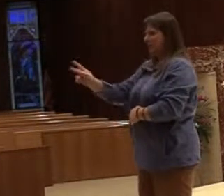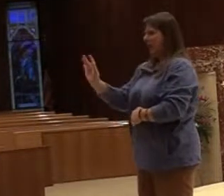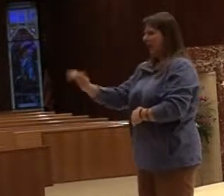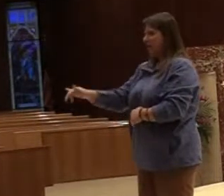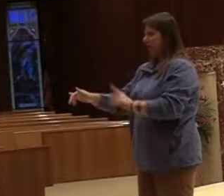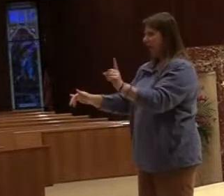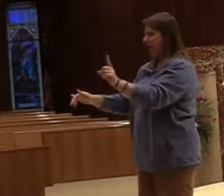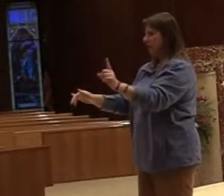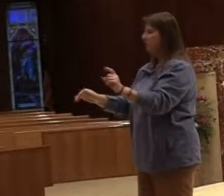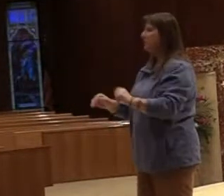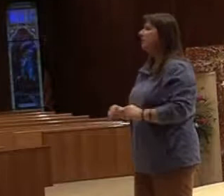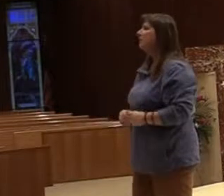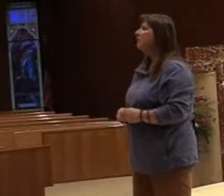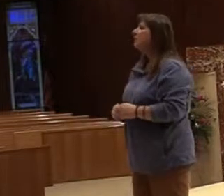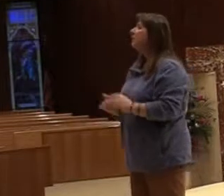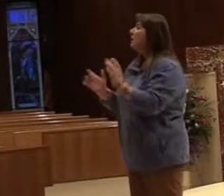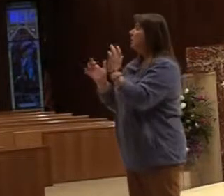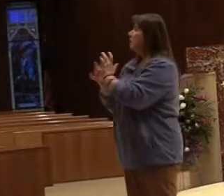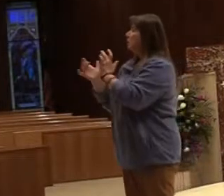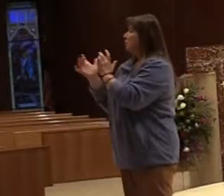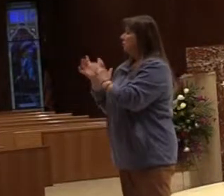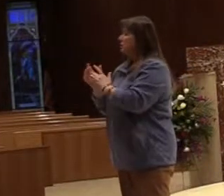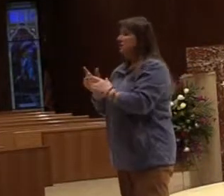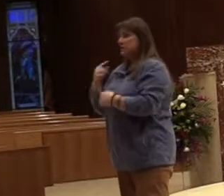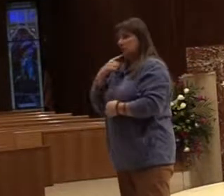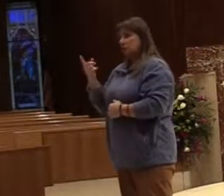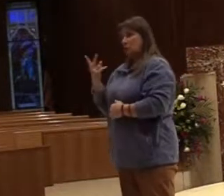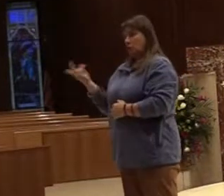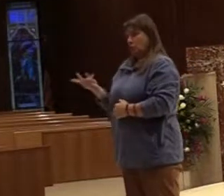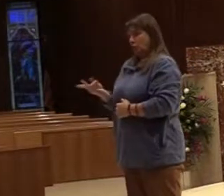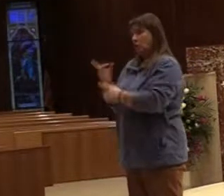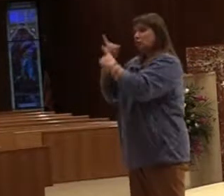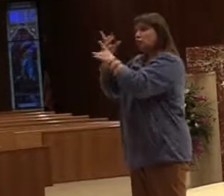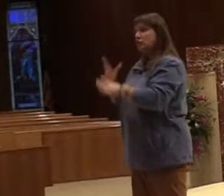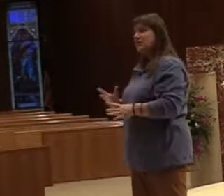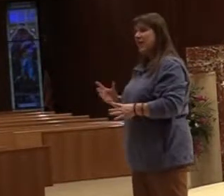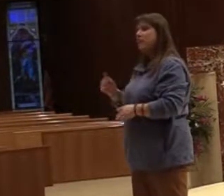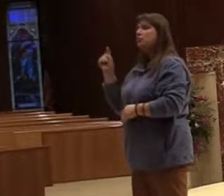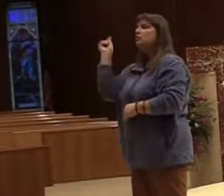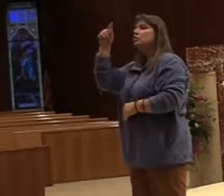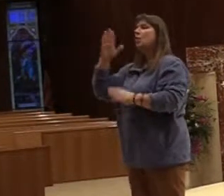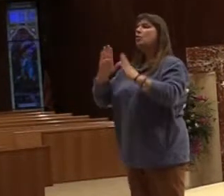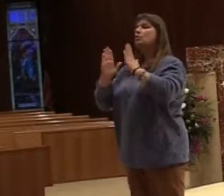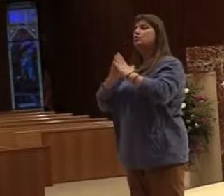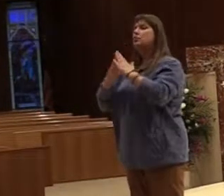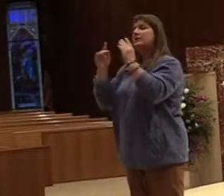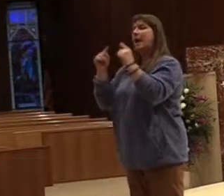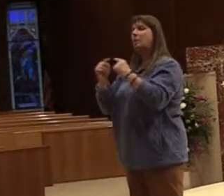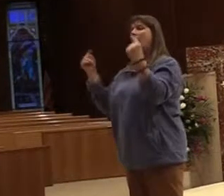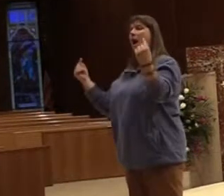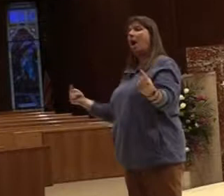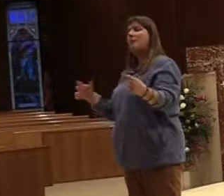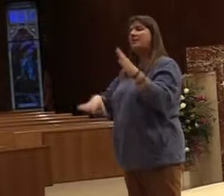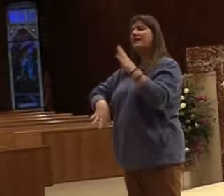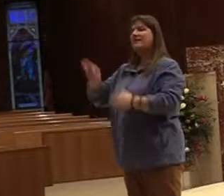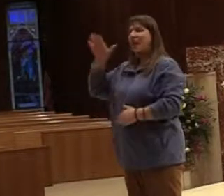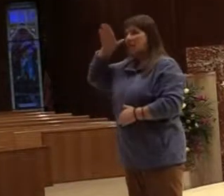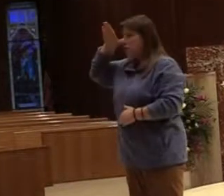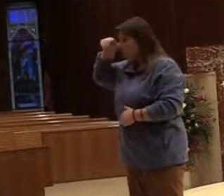Jesus asked them to go into the city opposite them and to find a colt tied on which no one had ever